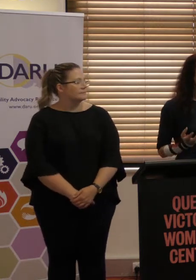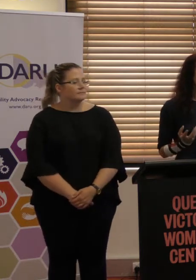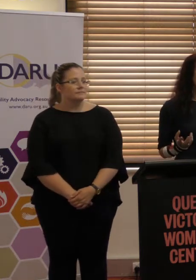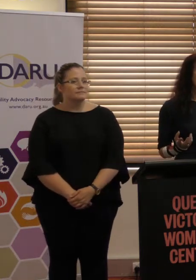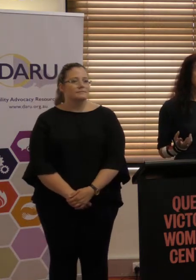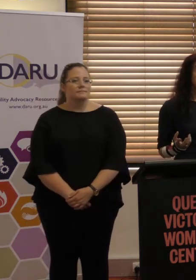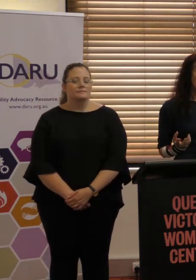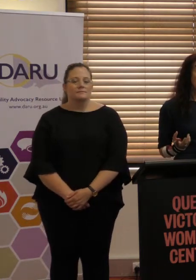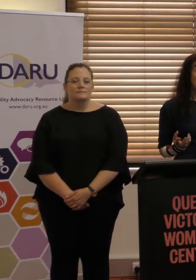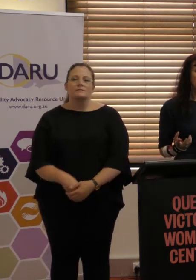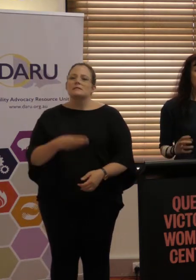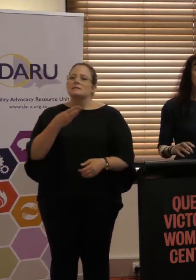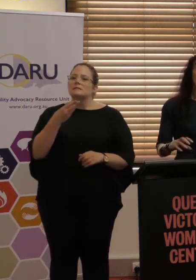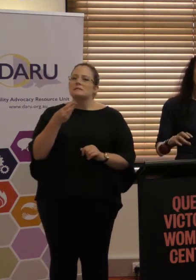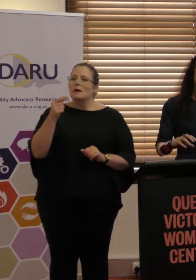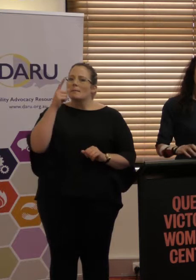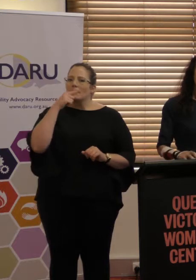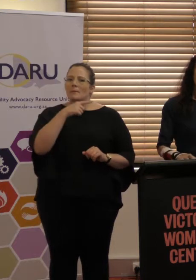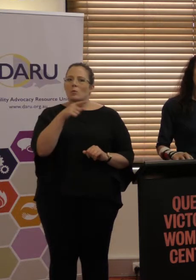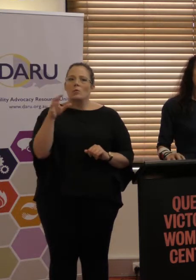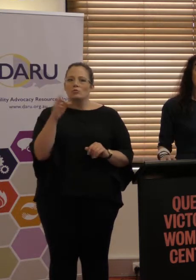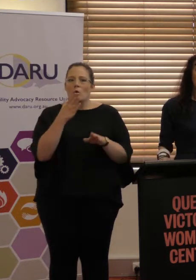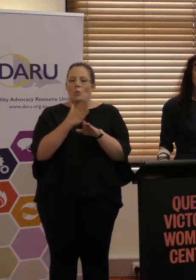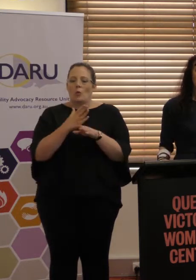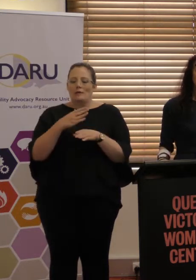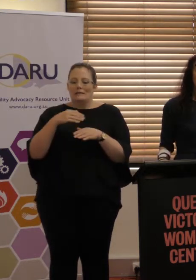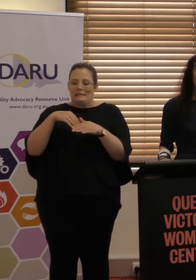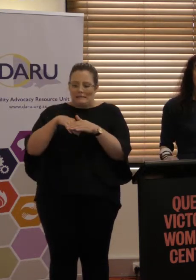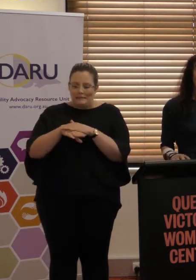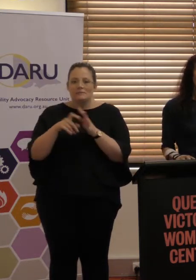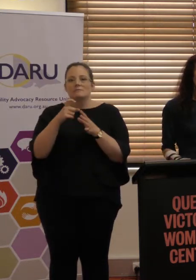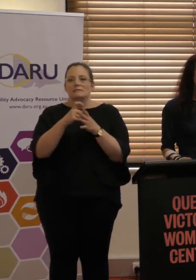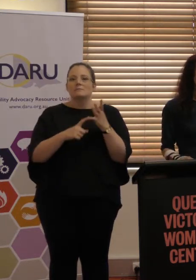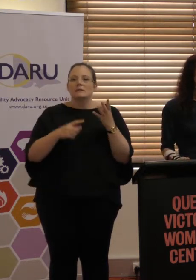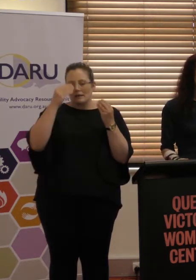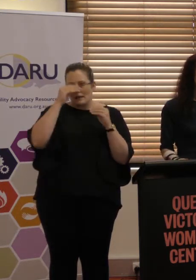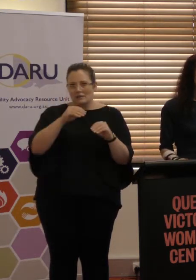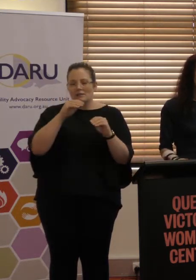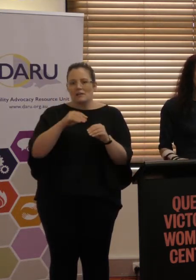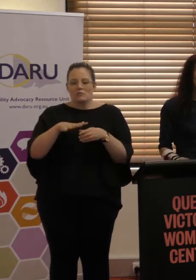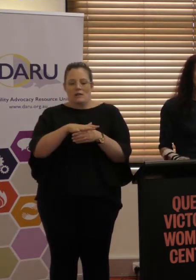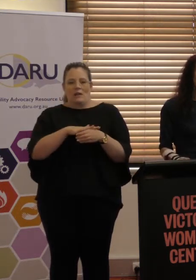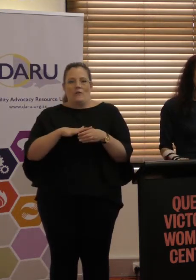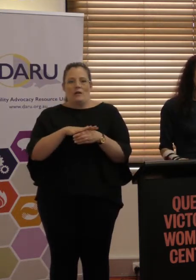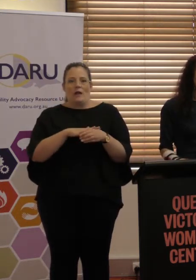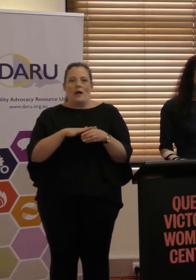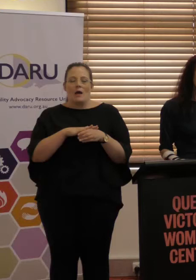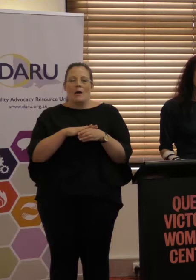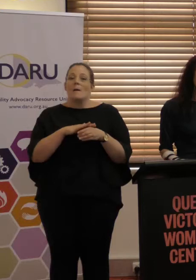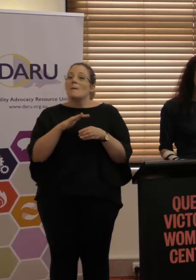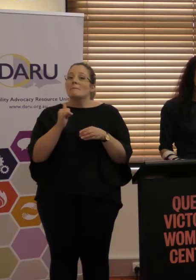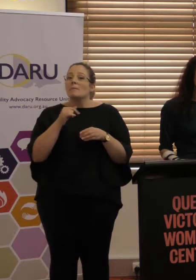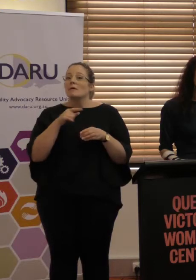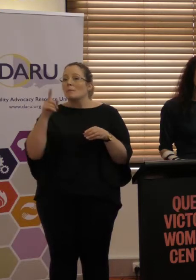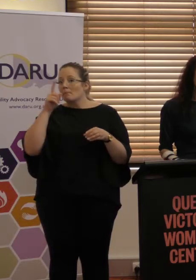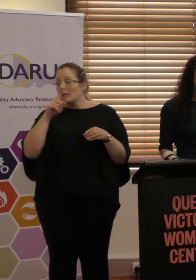in the sector in terms of disability and education could be forgiven for thinking